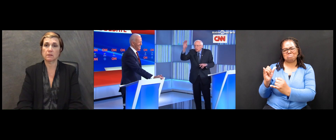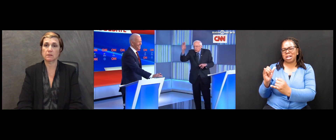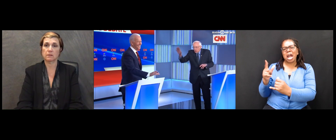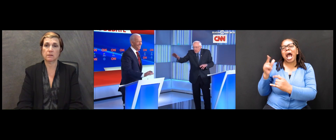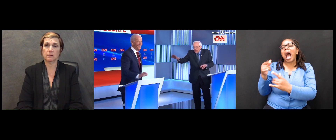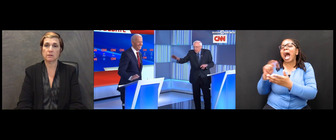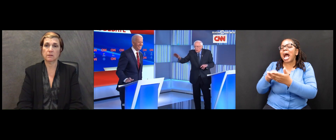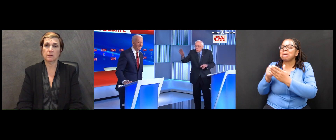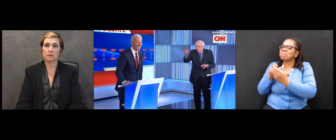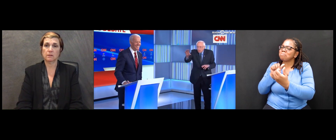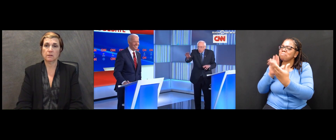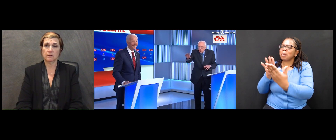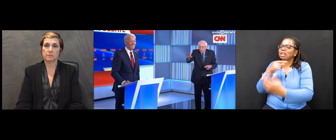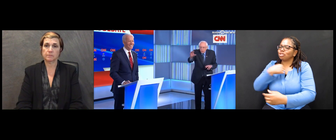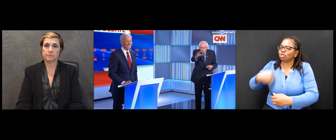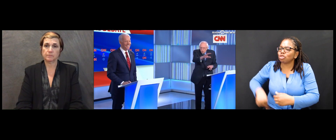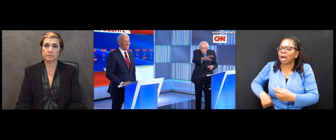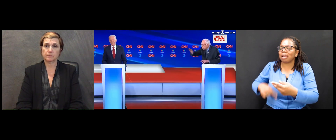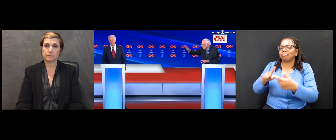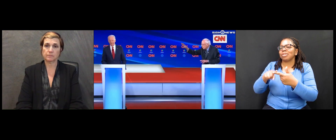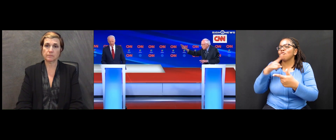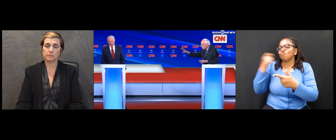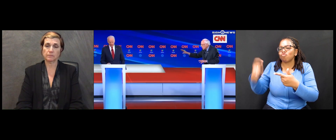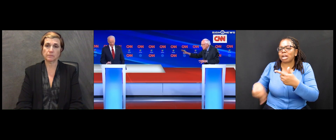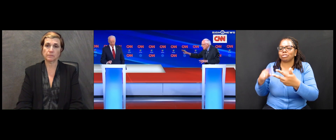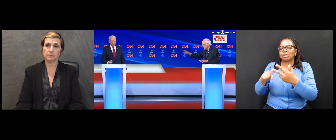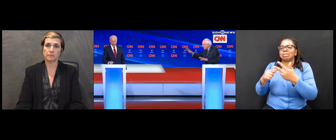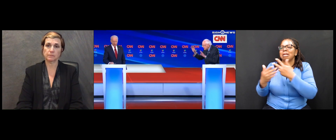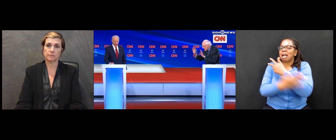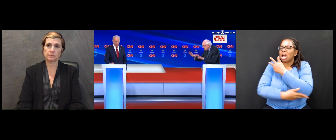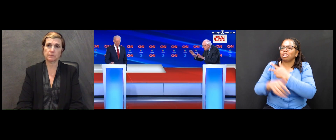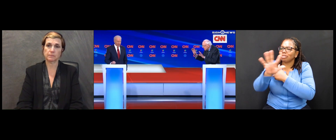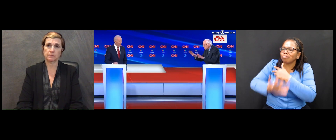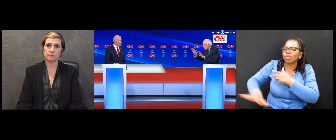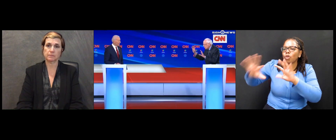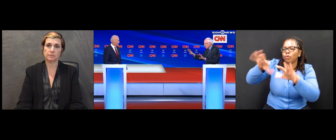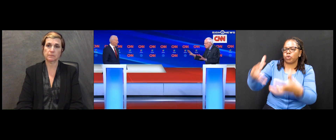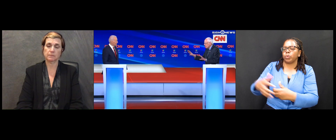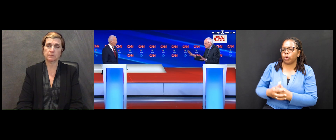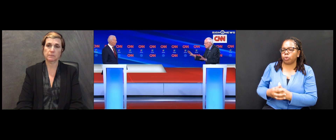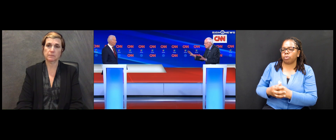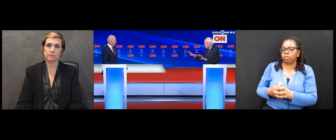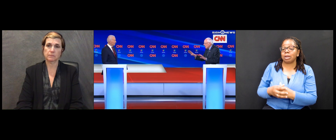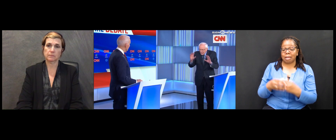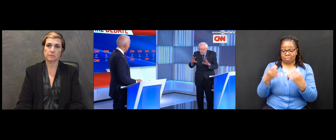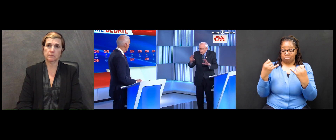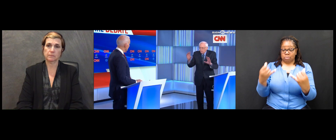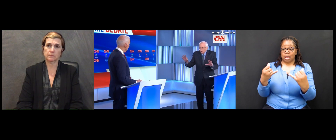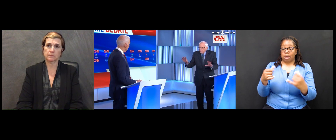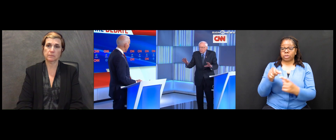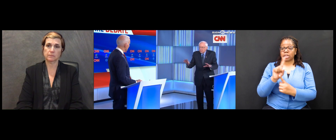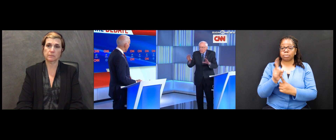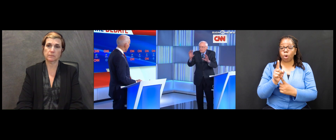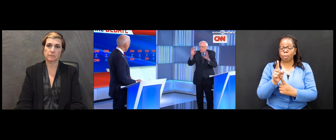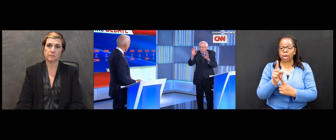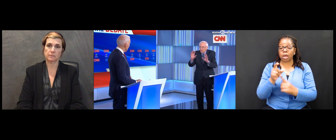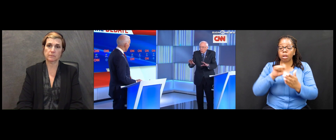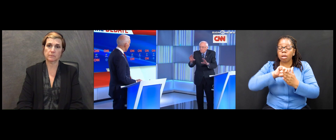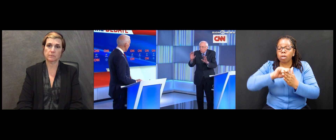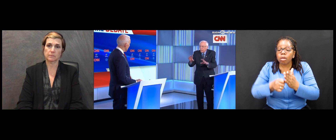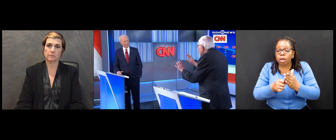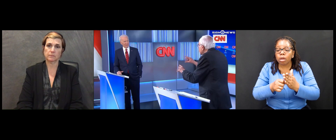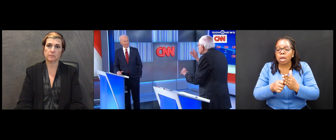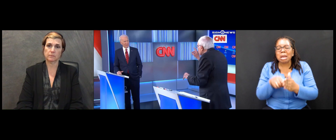speaking to China, to Russia, to countries all over the world. And in this moment, making the point that instead of